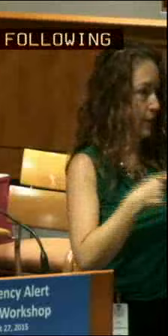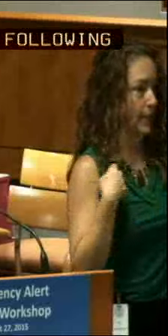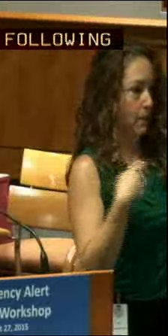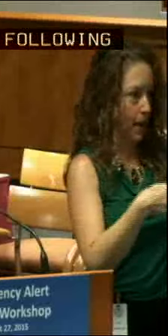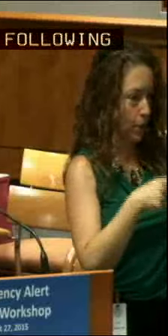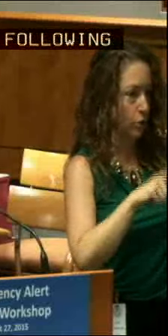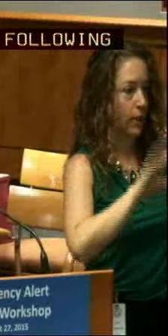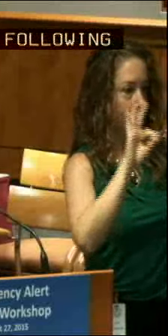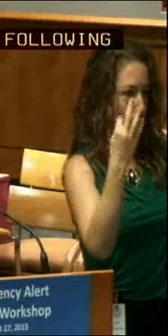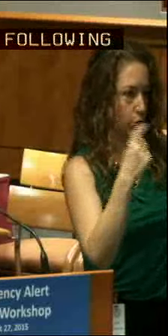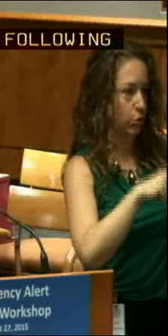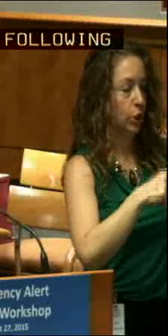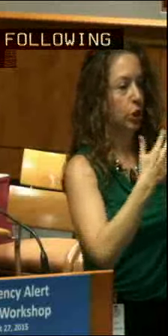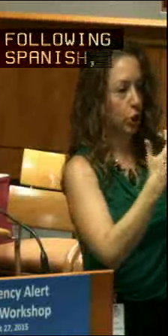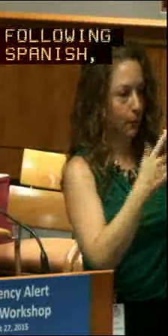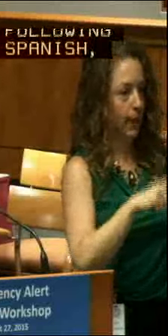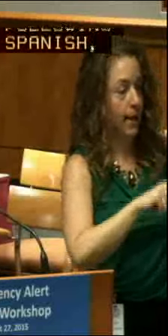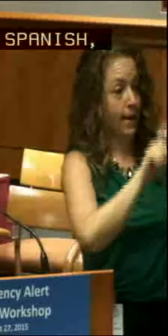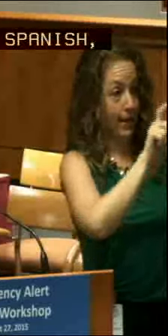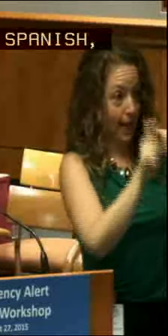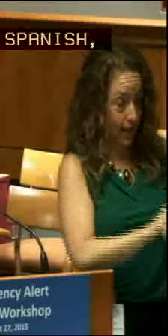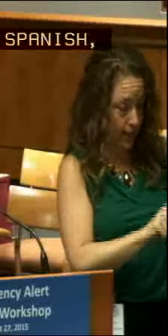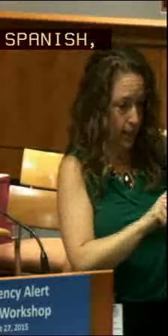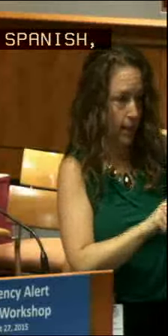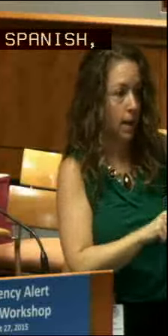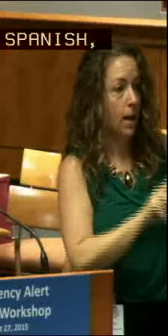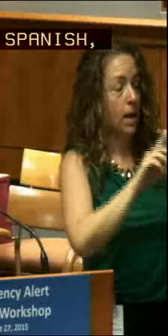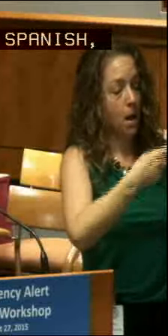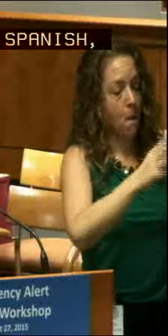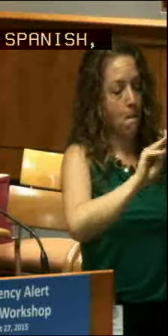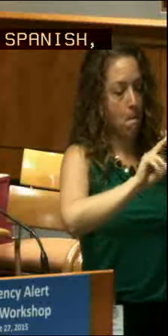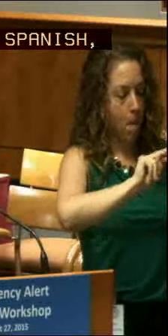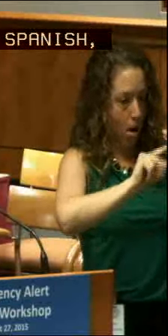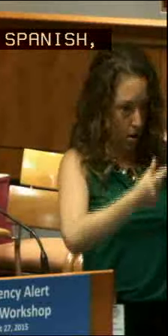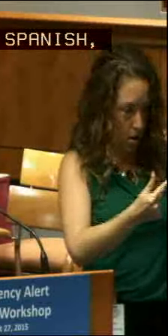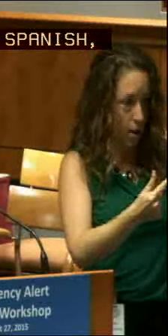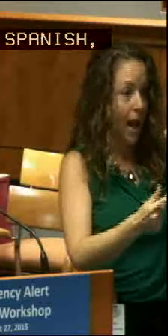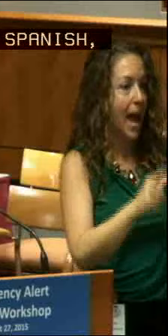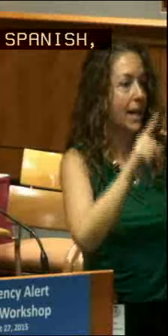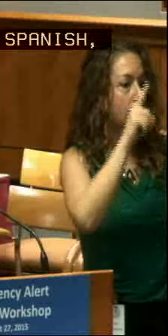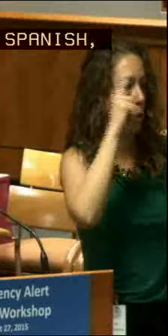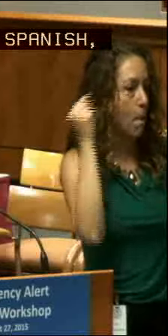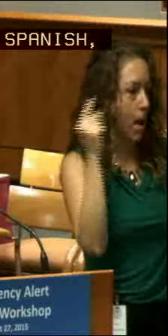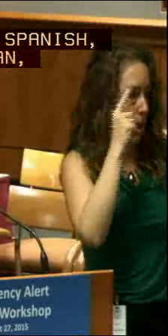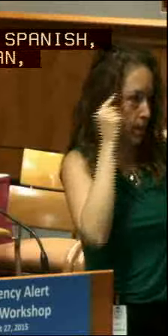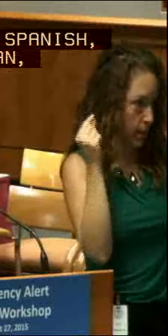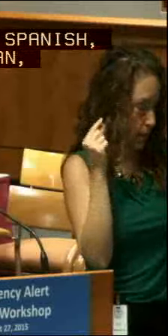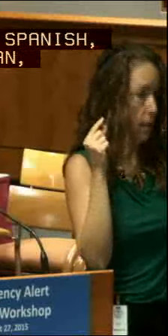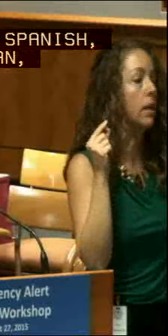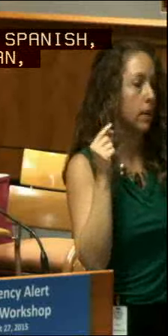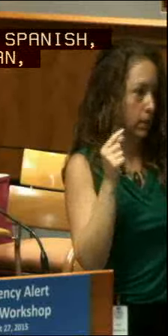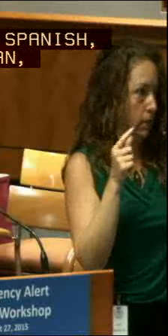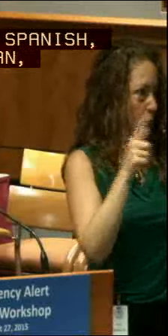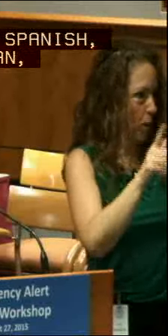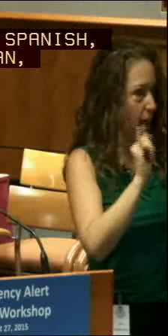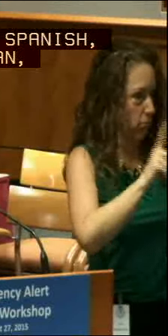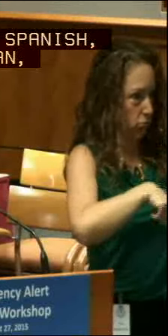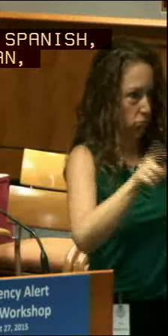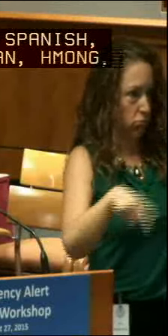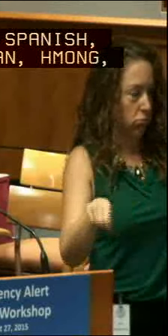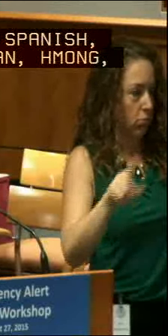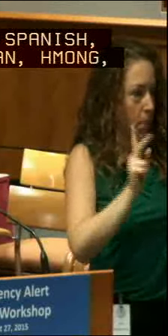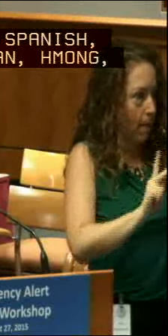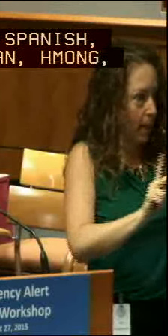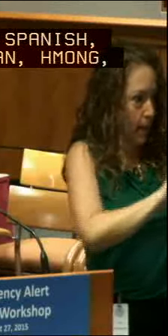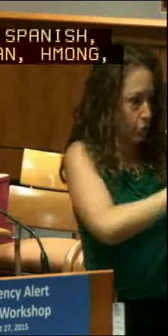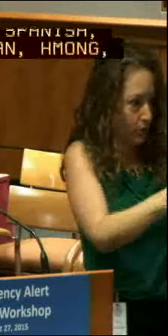French, German, Italian, Hmong, and Somali, allowing more populations better